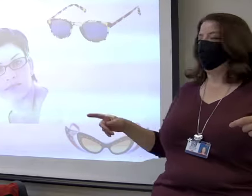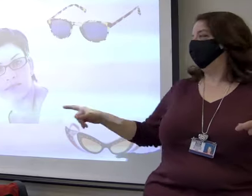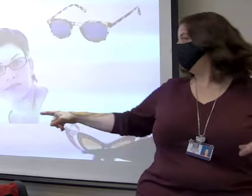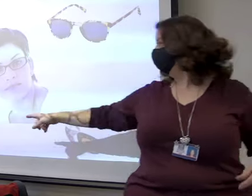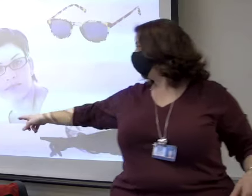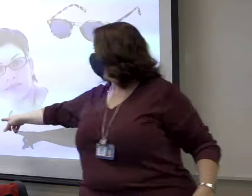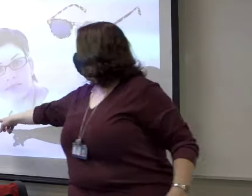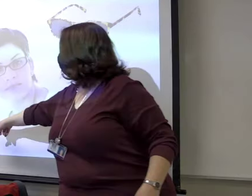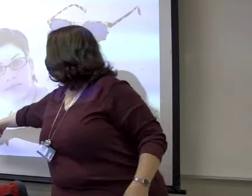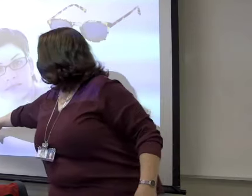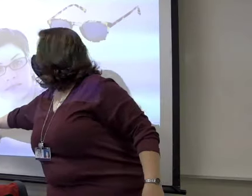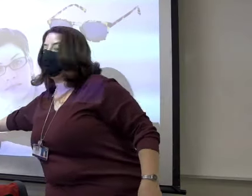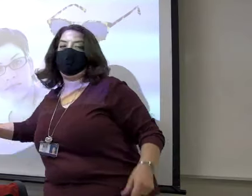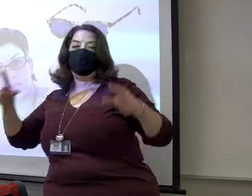them. Or this pair,